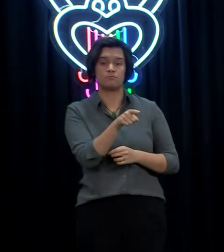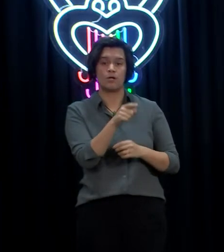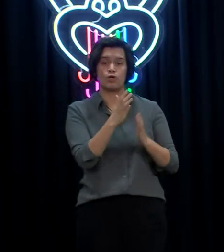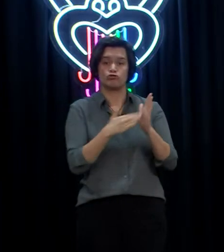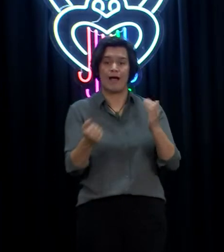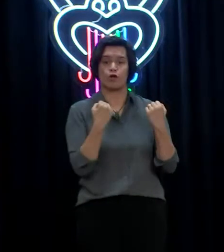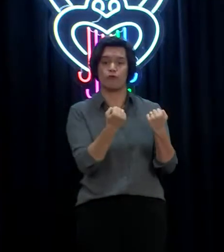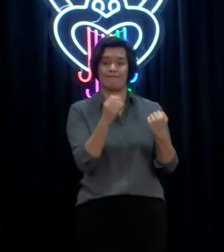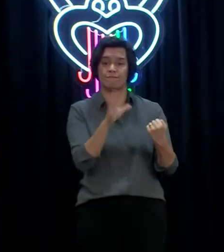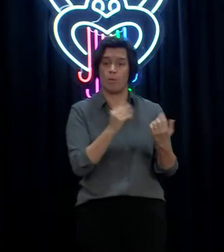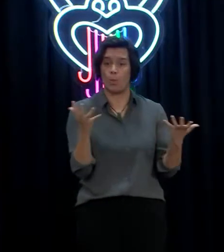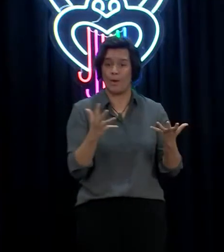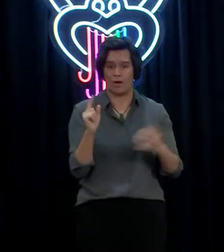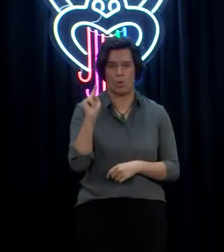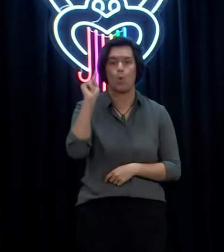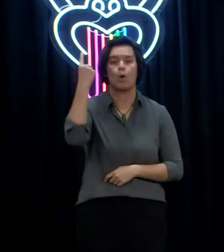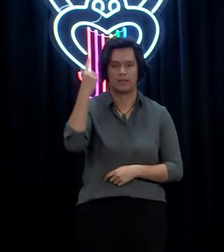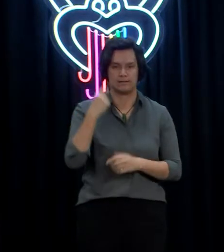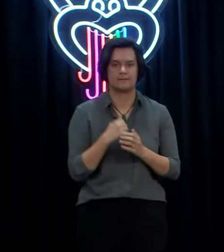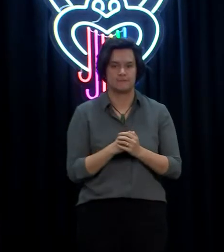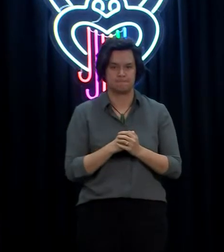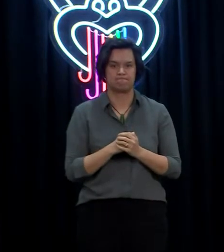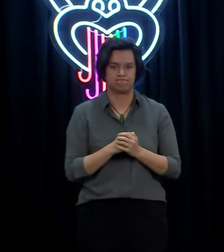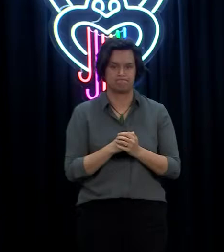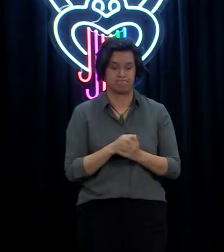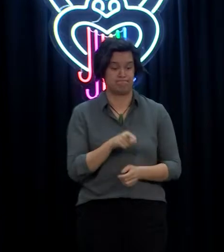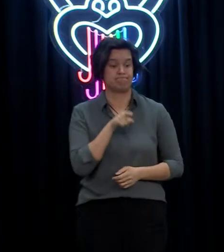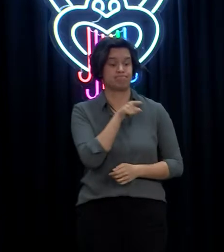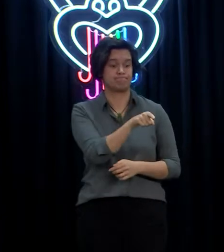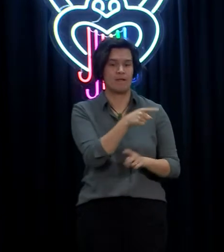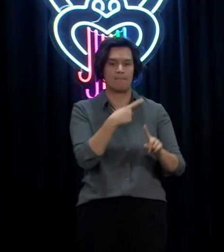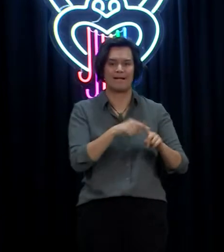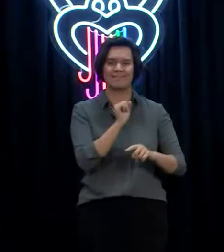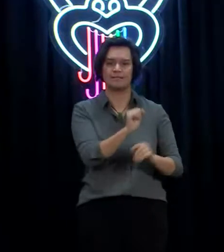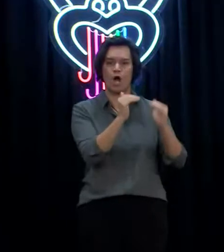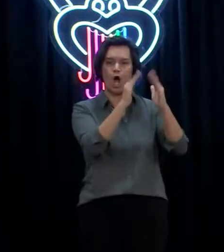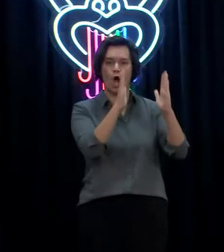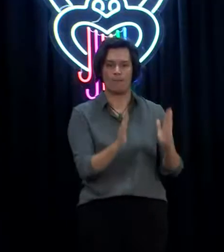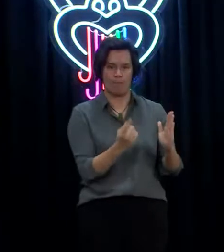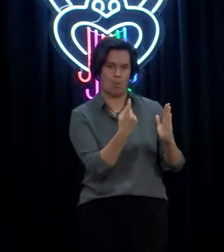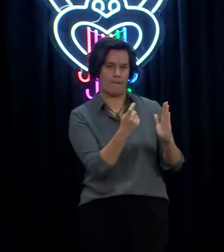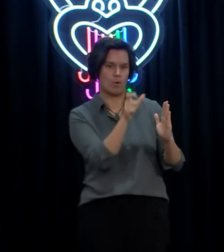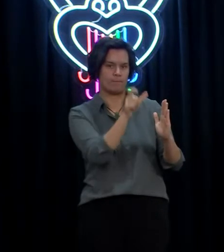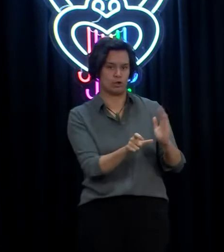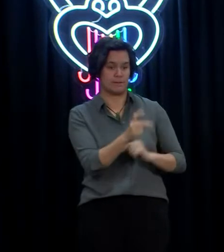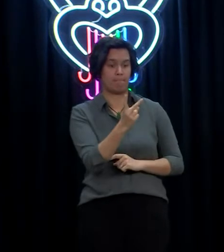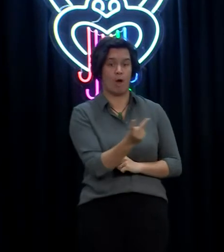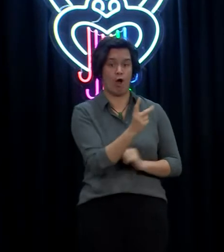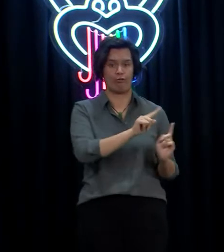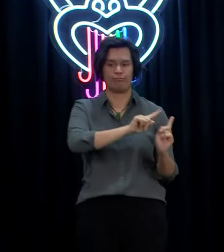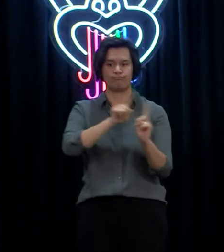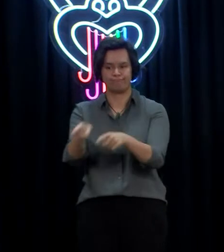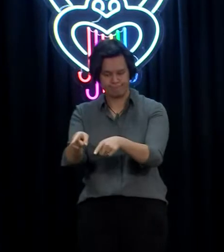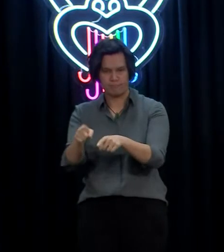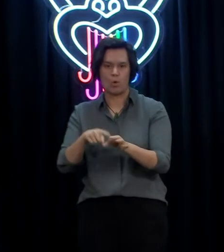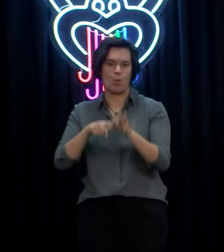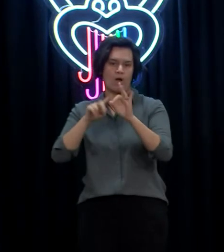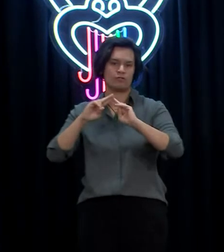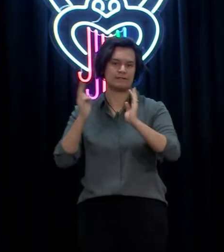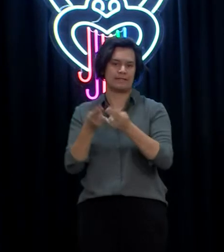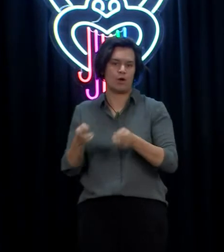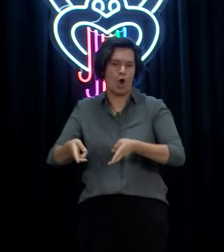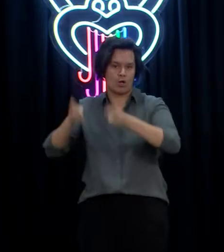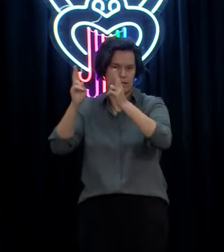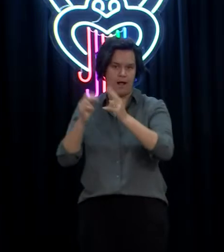truck driver and a member of his household have been transferred to a quarantine facility. I can confirm that he travelled in his